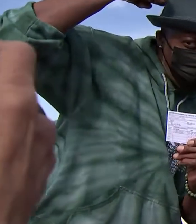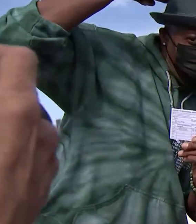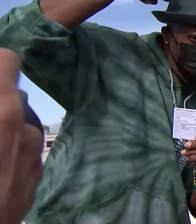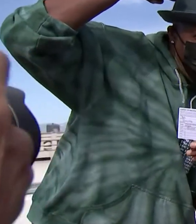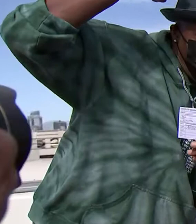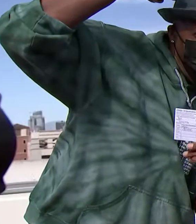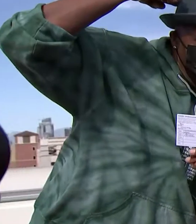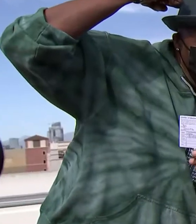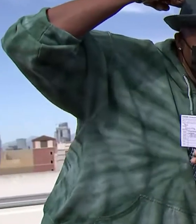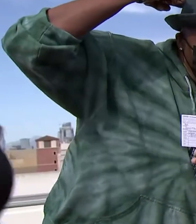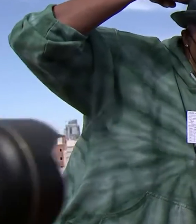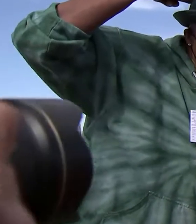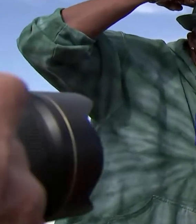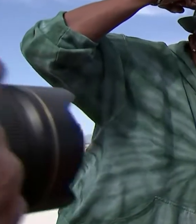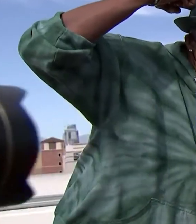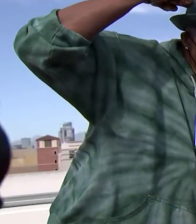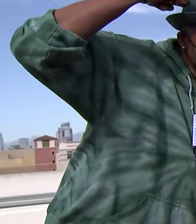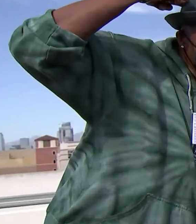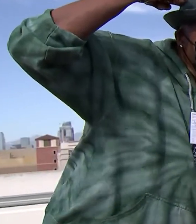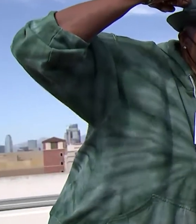Over here.